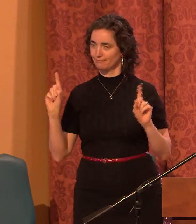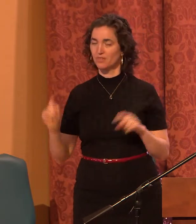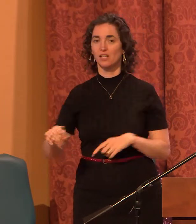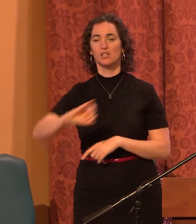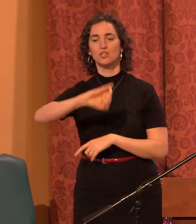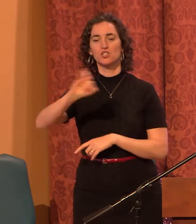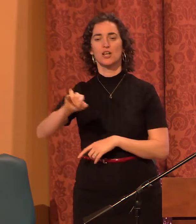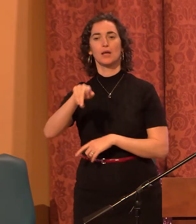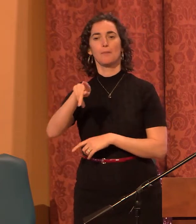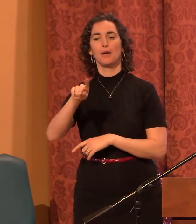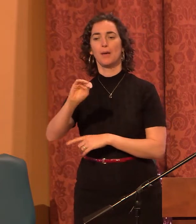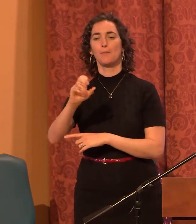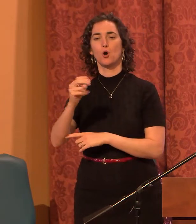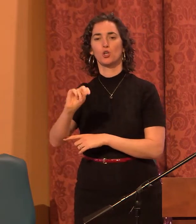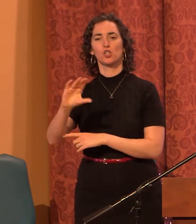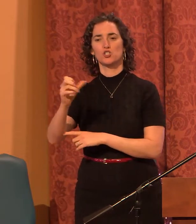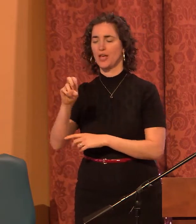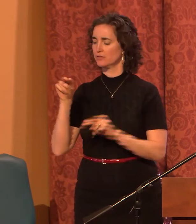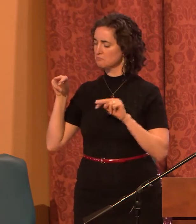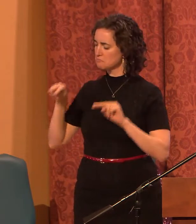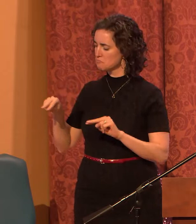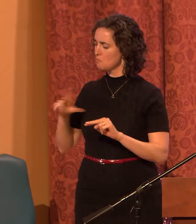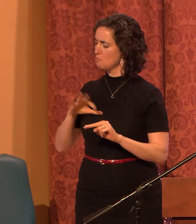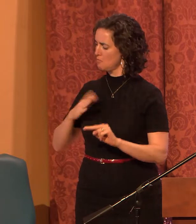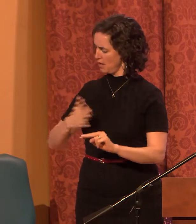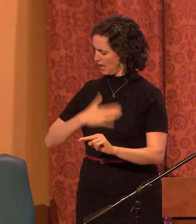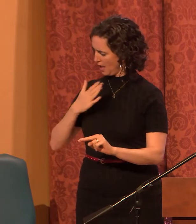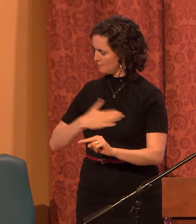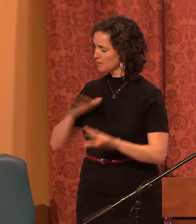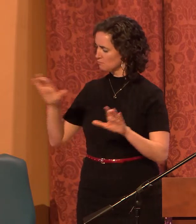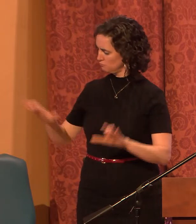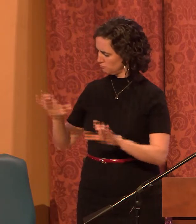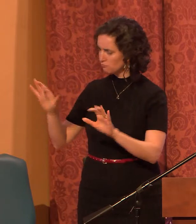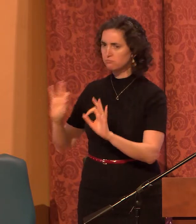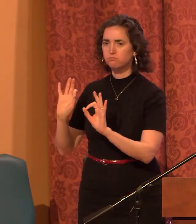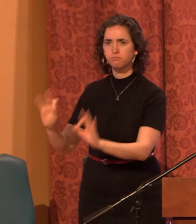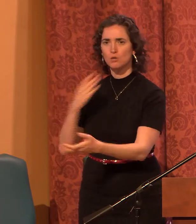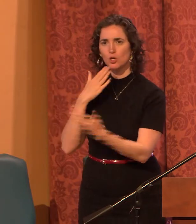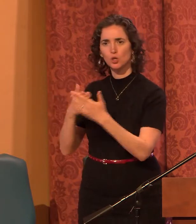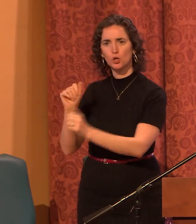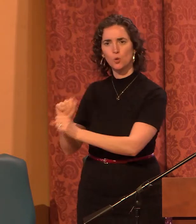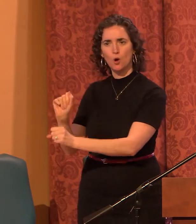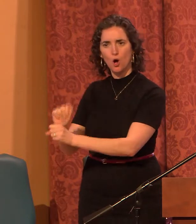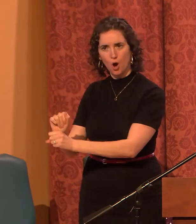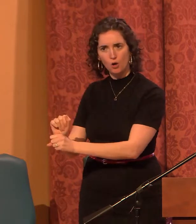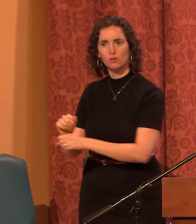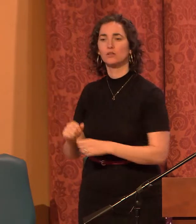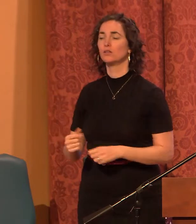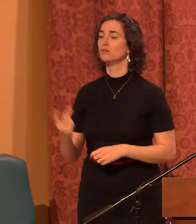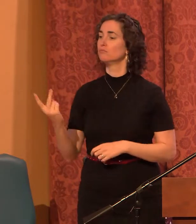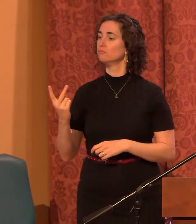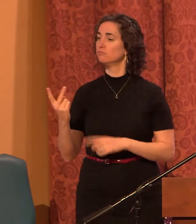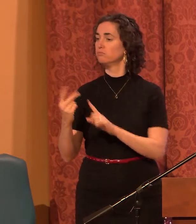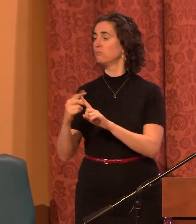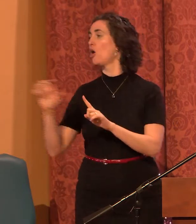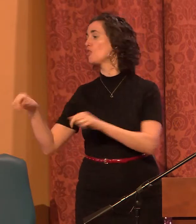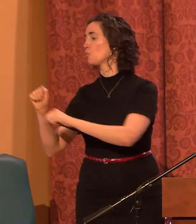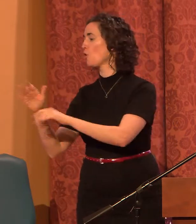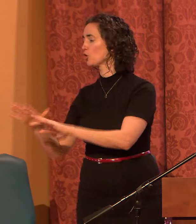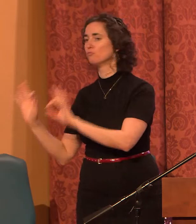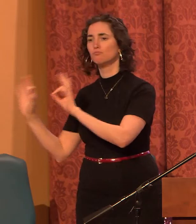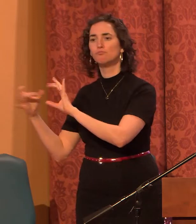J.P. Morgan Chase was very pleased with their productivity and how well they got along with the other